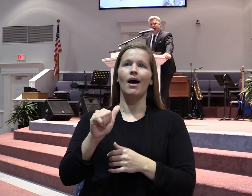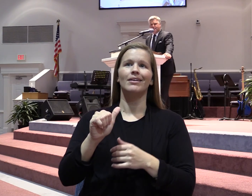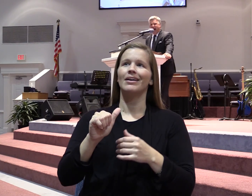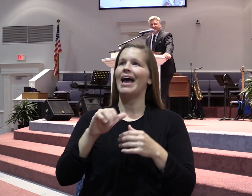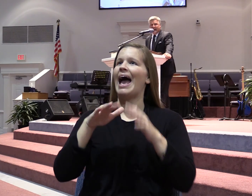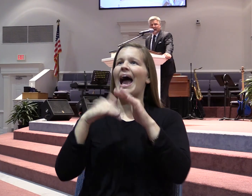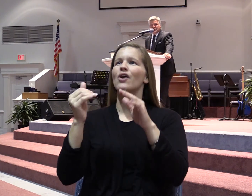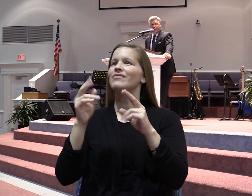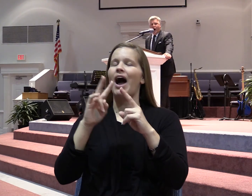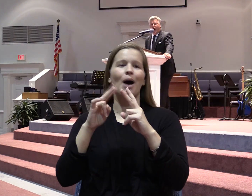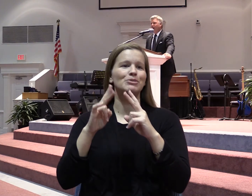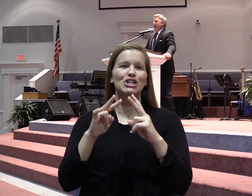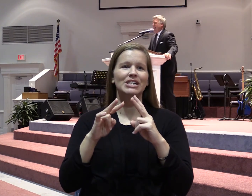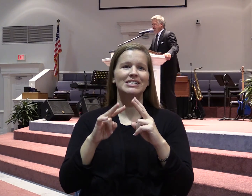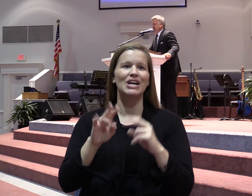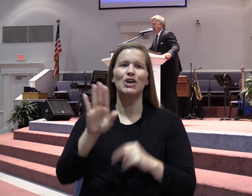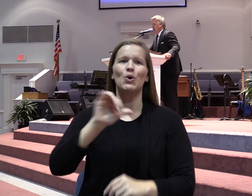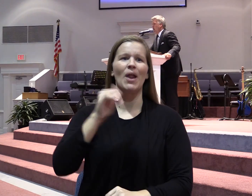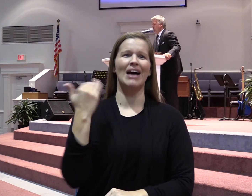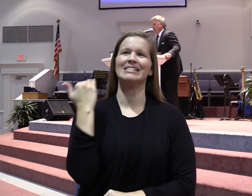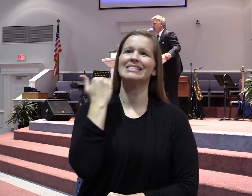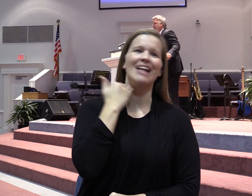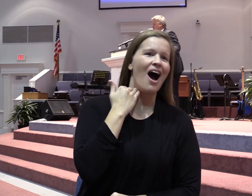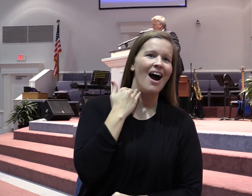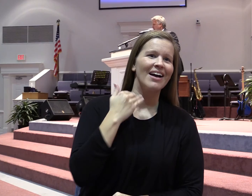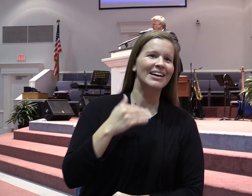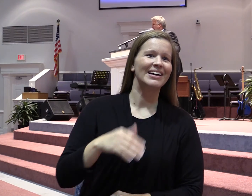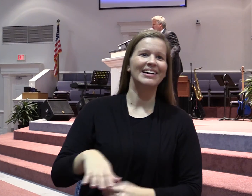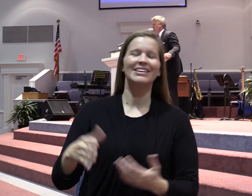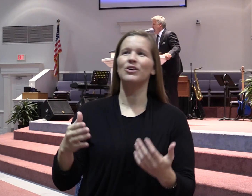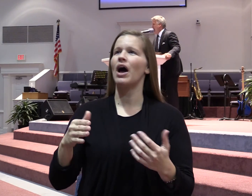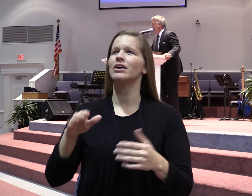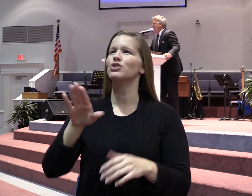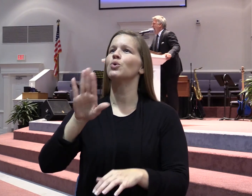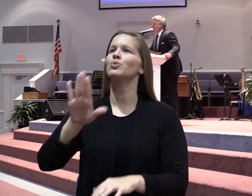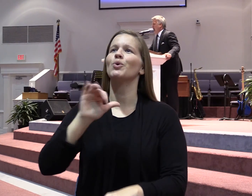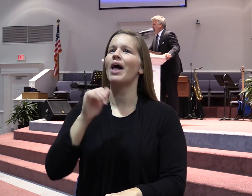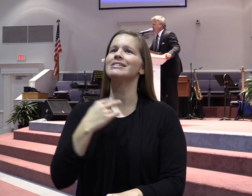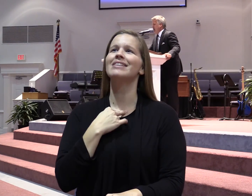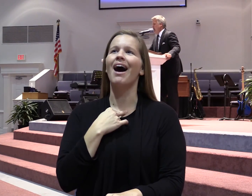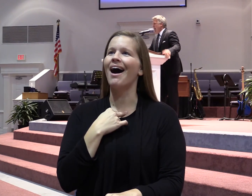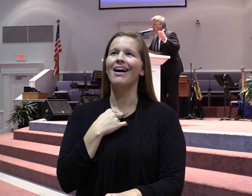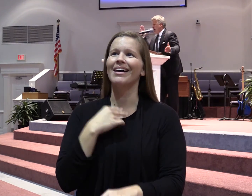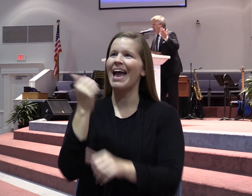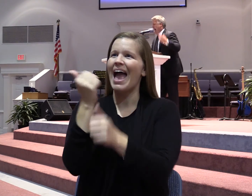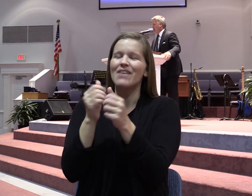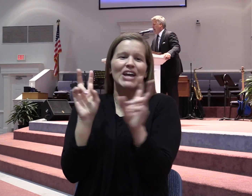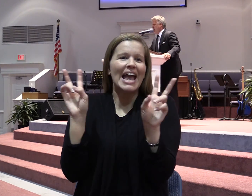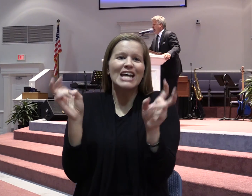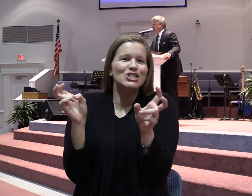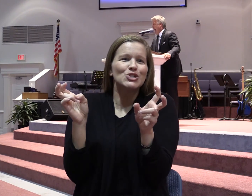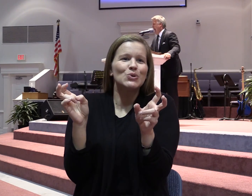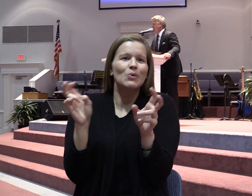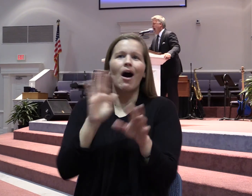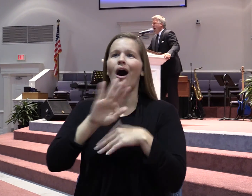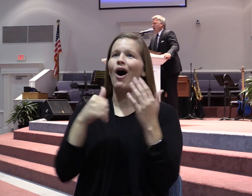You're not backed against the wall. It's not over. You can factor in every issue. You can calculate